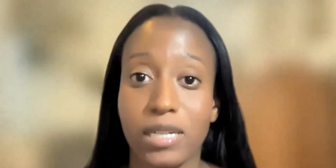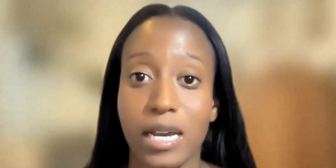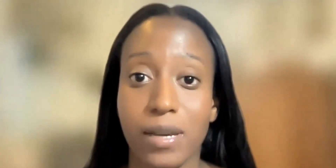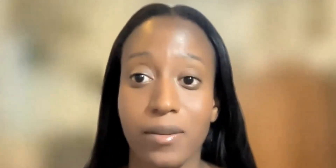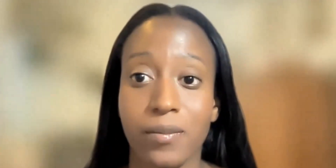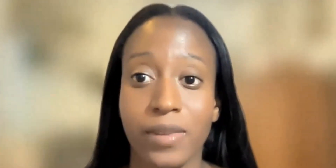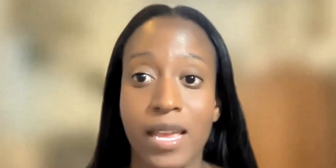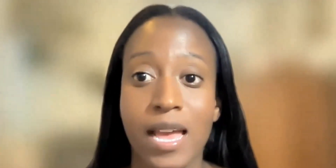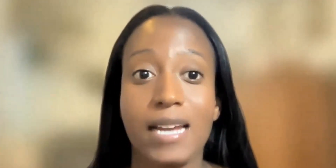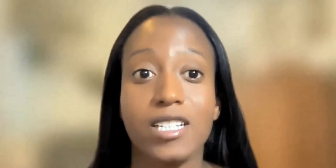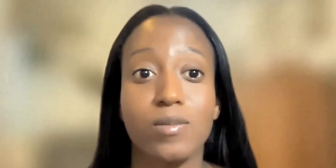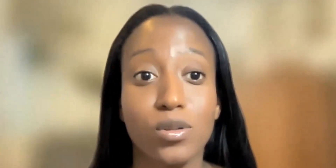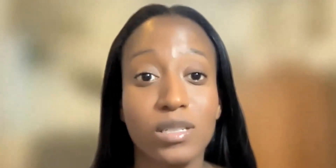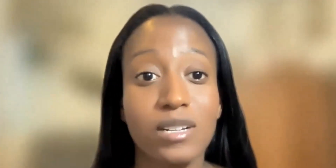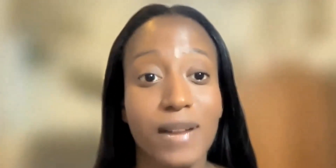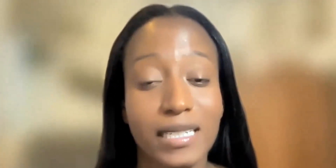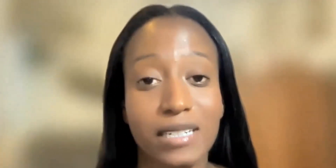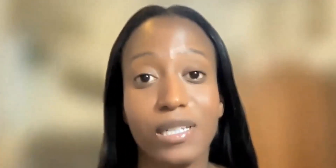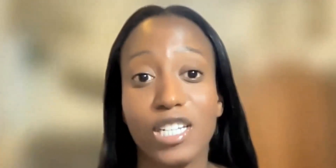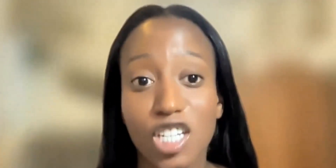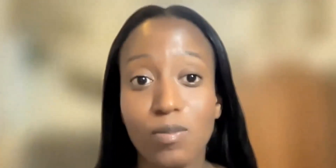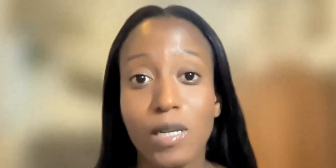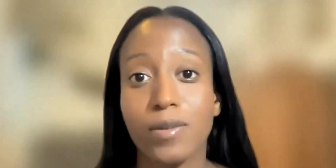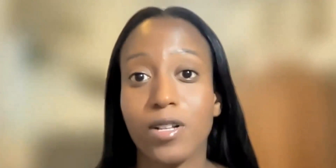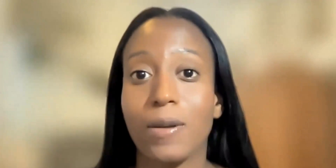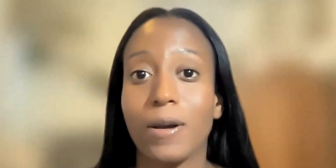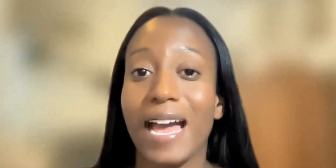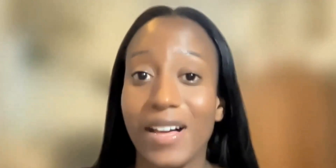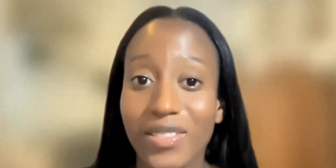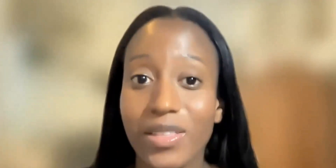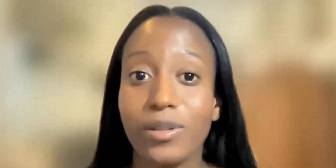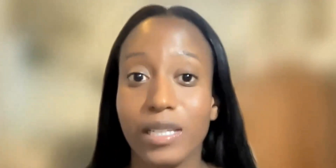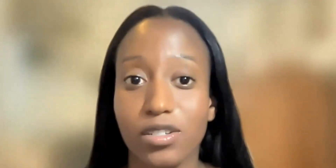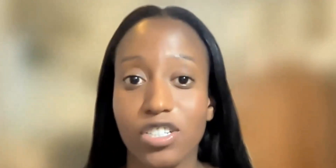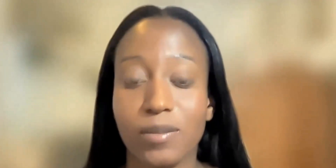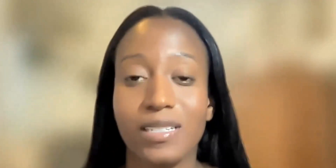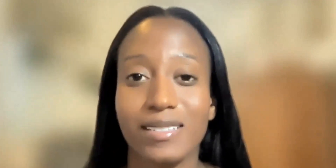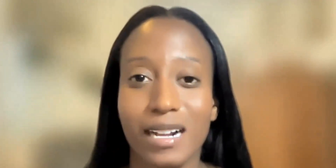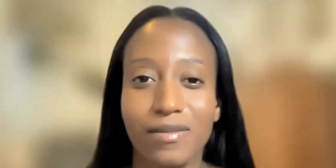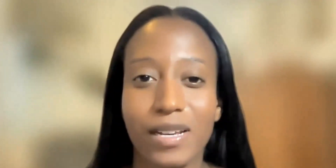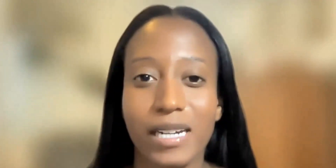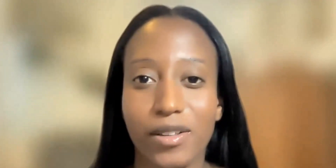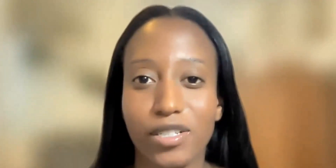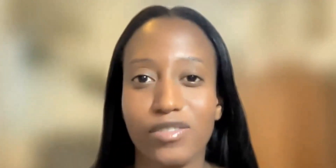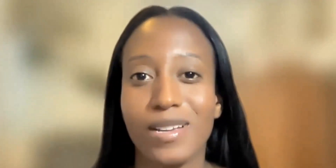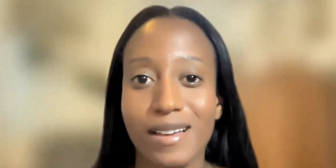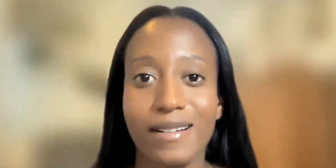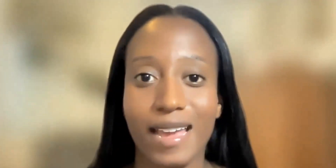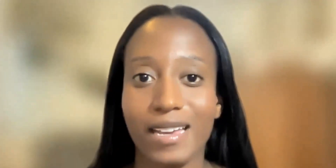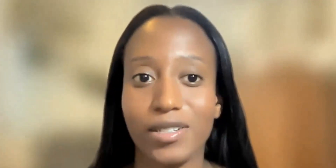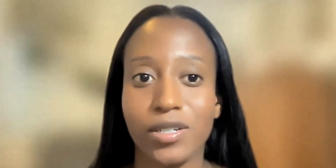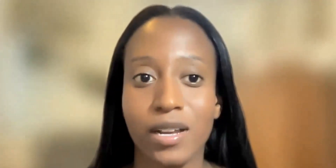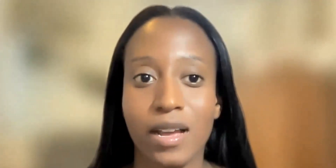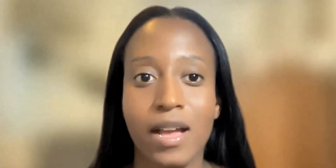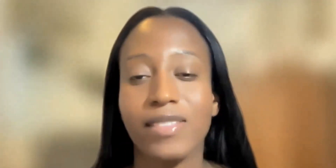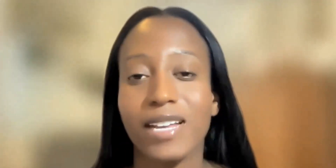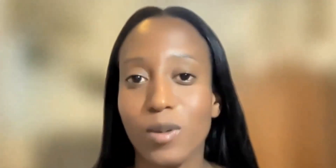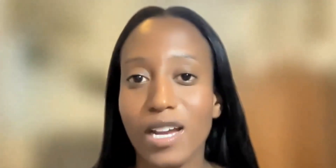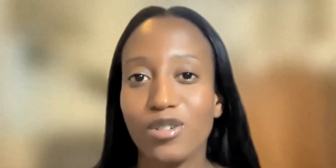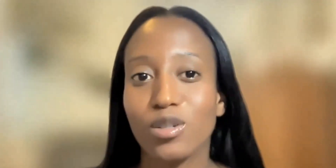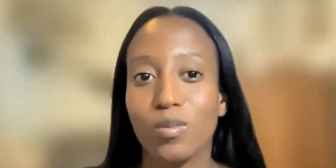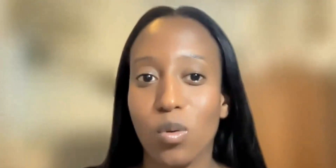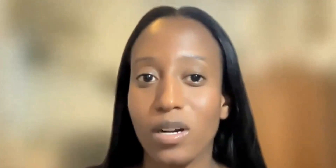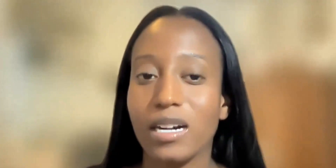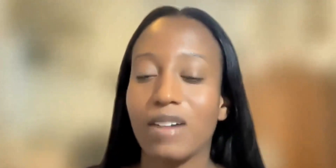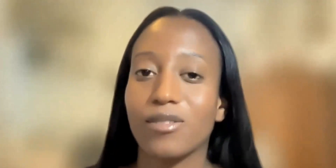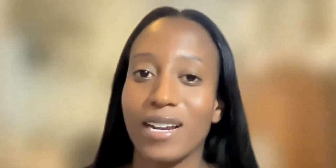negative stereotyping. And it's most effective to teach people about healthy relationships to self and others from a young age. That's